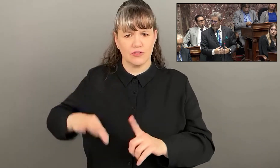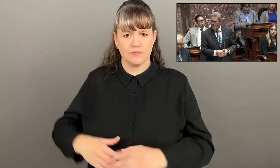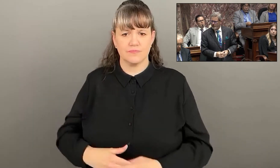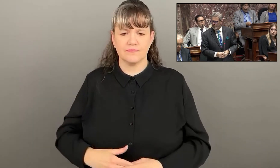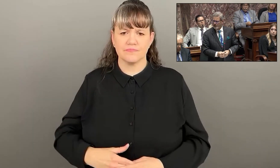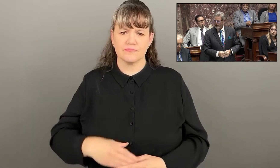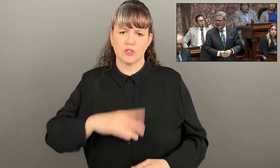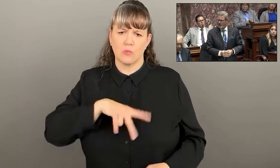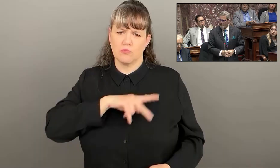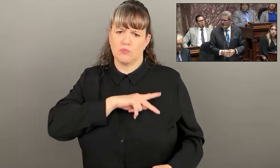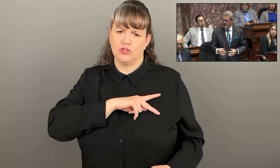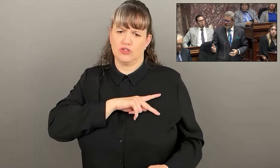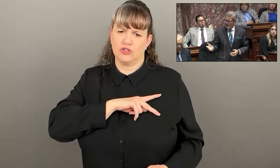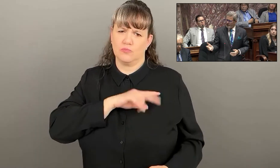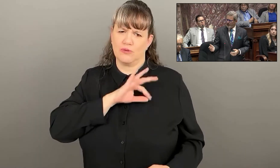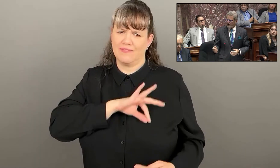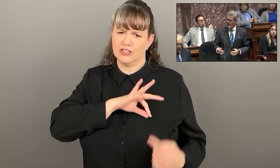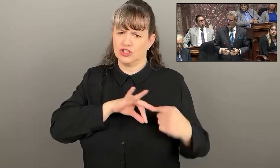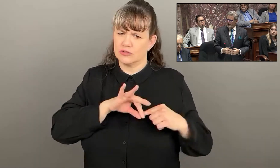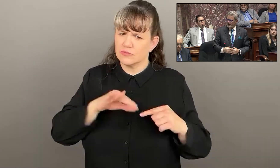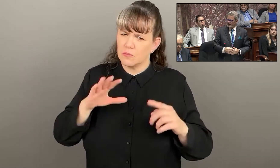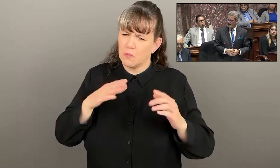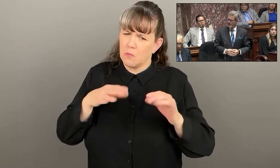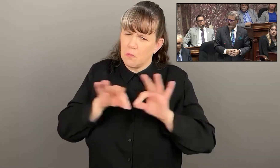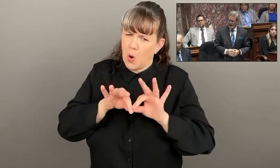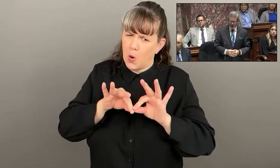this House. I'd like to clear it up, if I may.